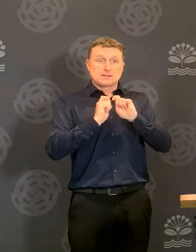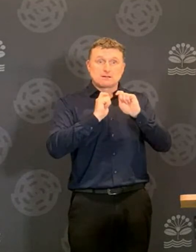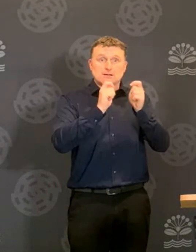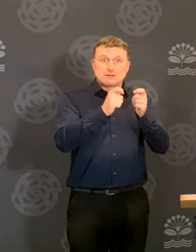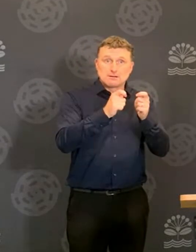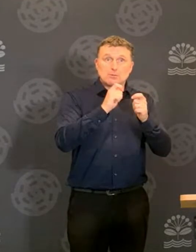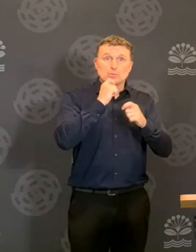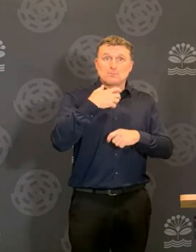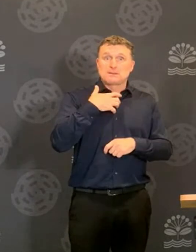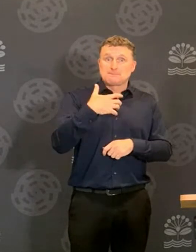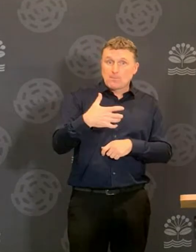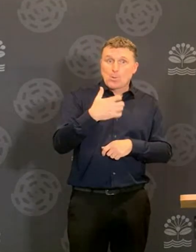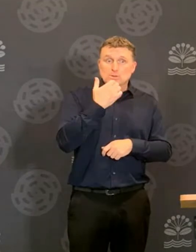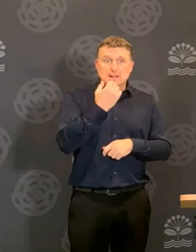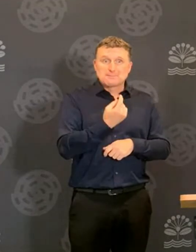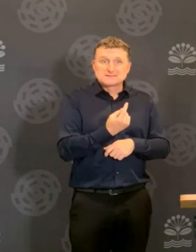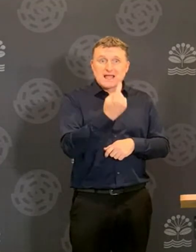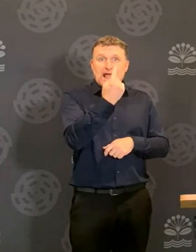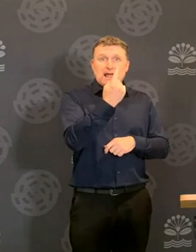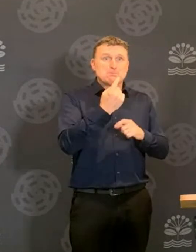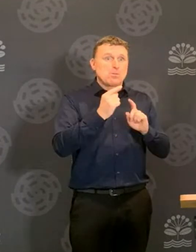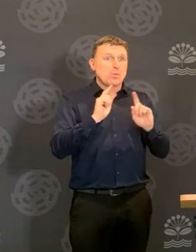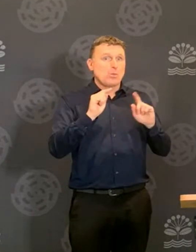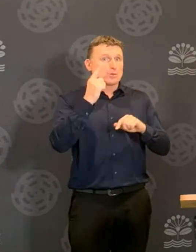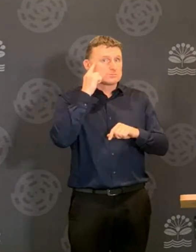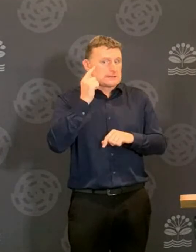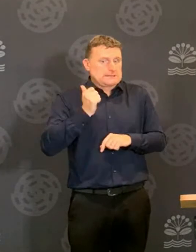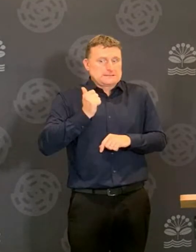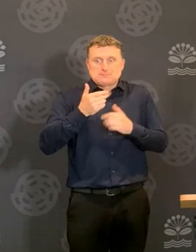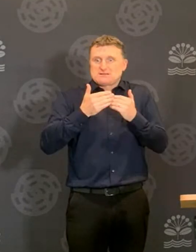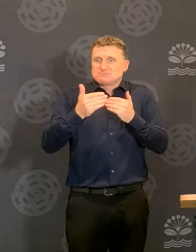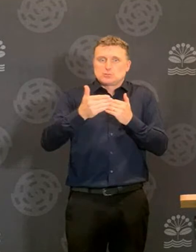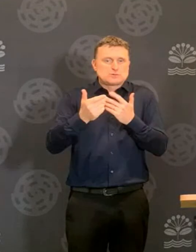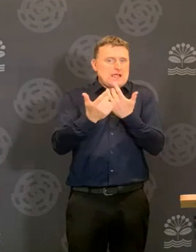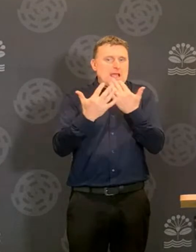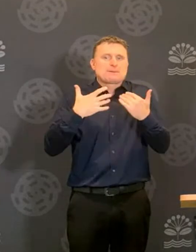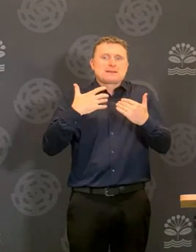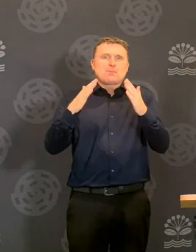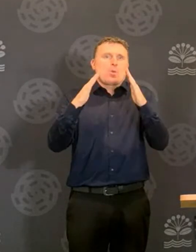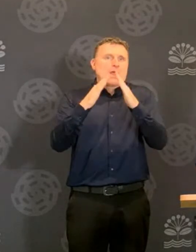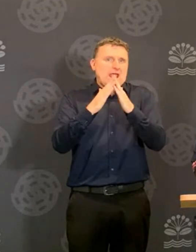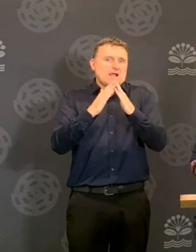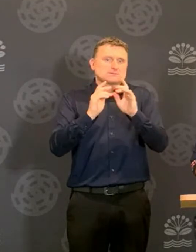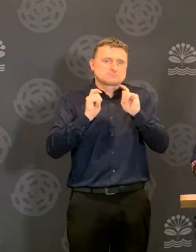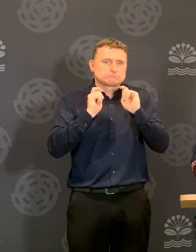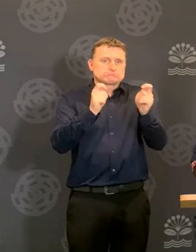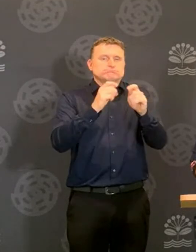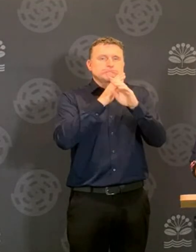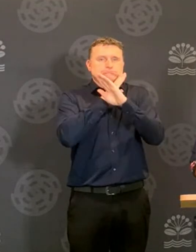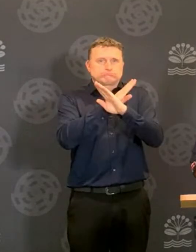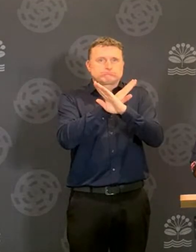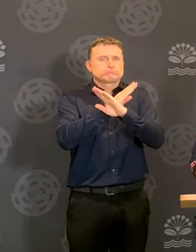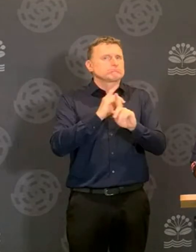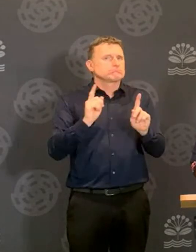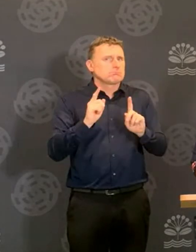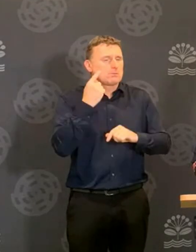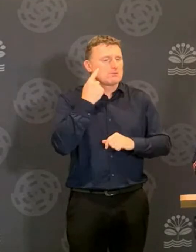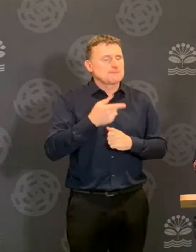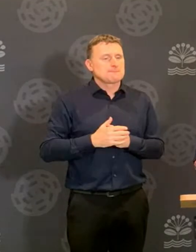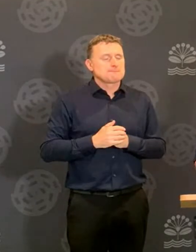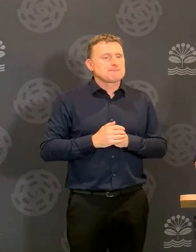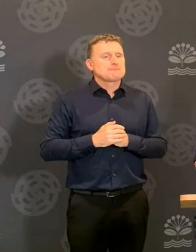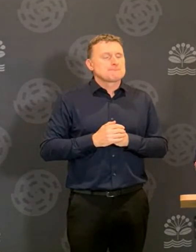up significantly higher than you expected? I mean, what are you expecting in the coming week? Well, we're getting